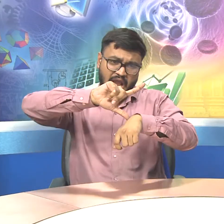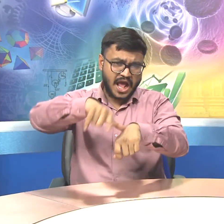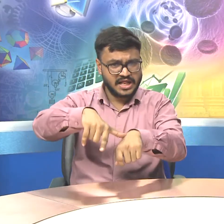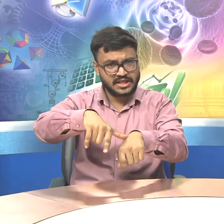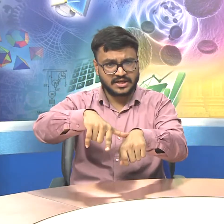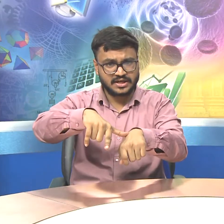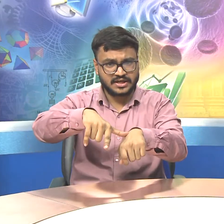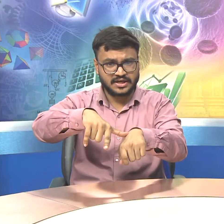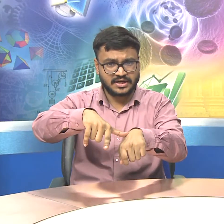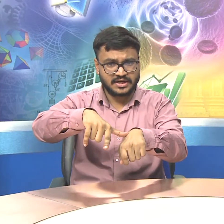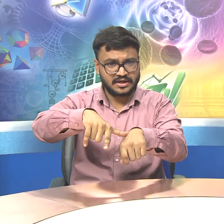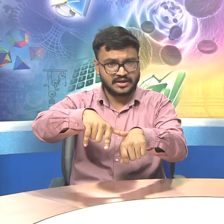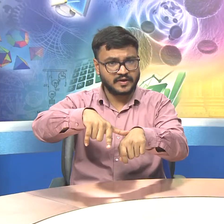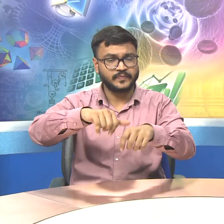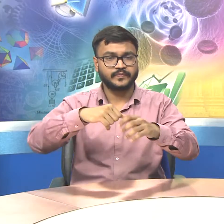tonight.